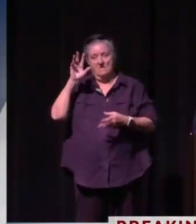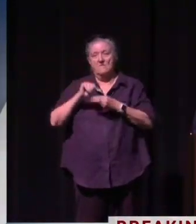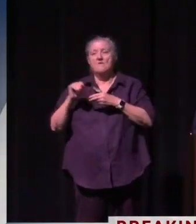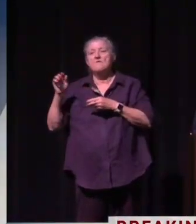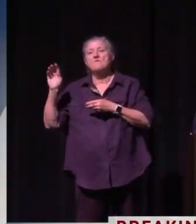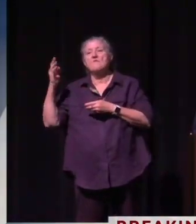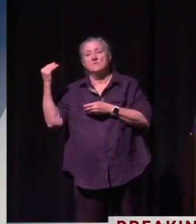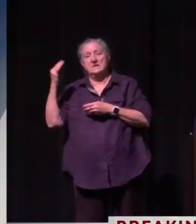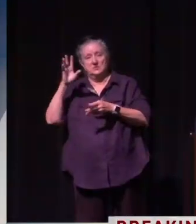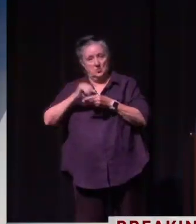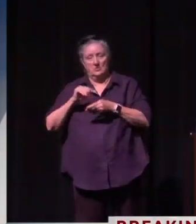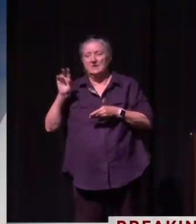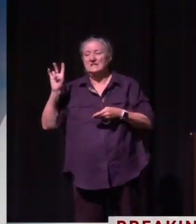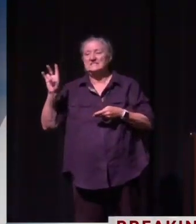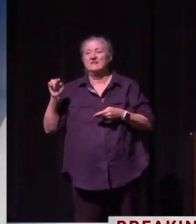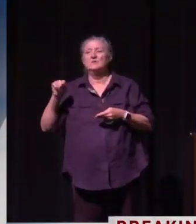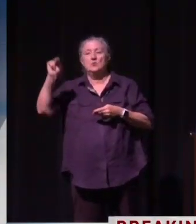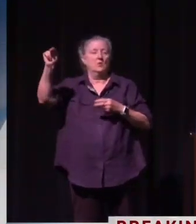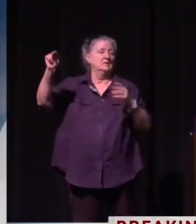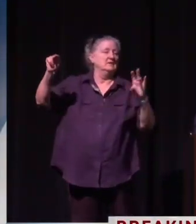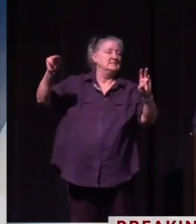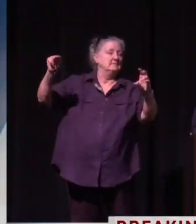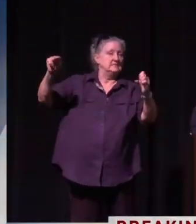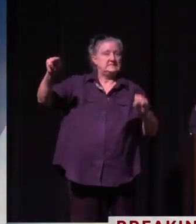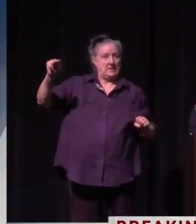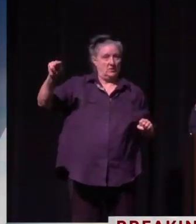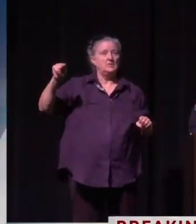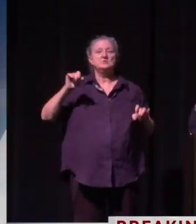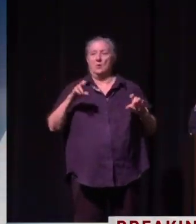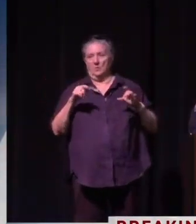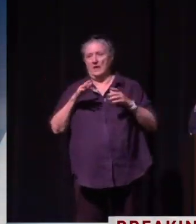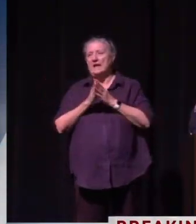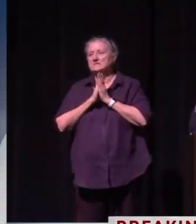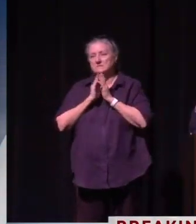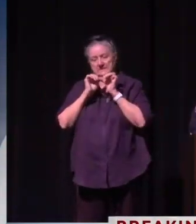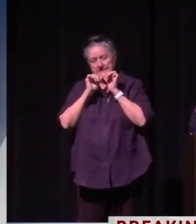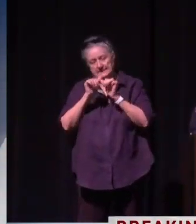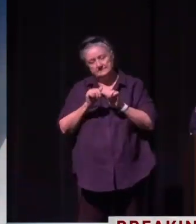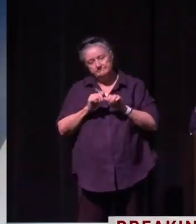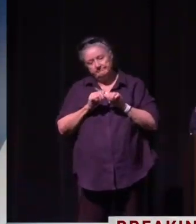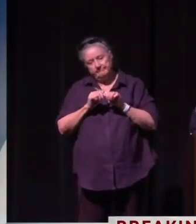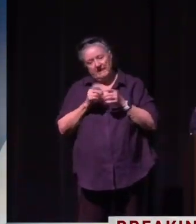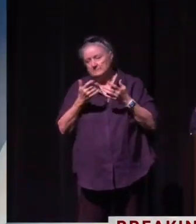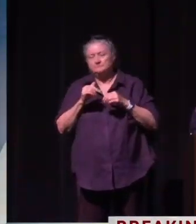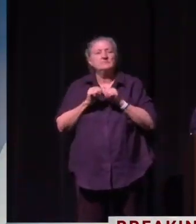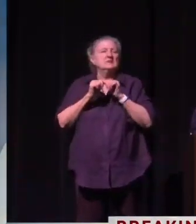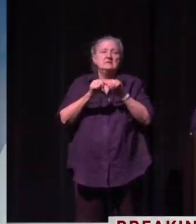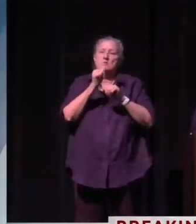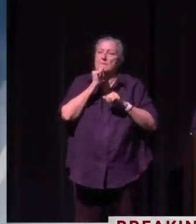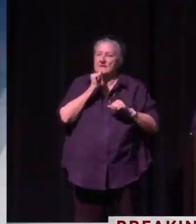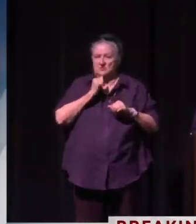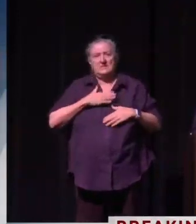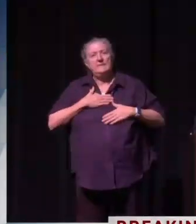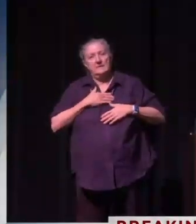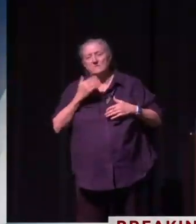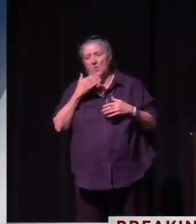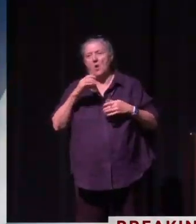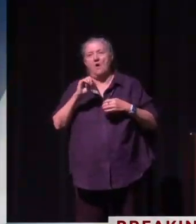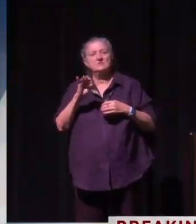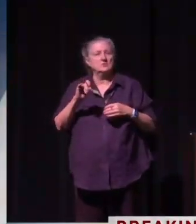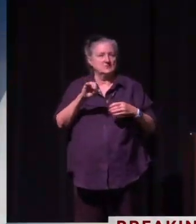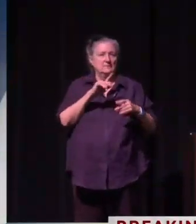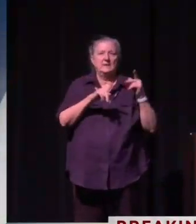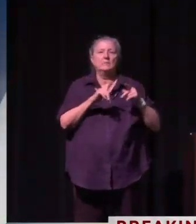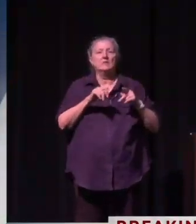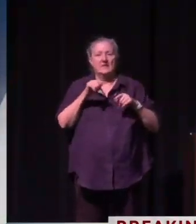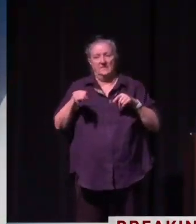7 in each direction. So we just ask for your continued patience with our officers and personnel at